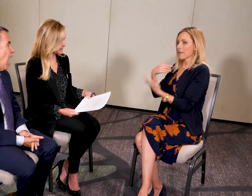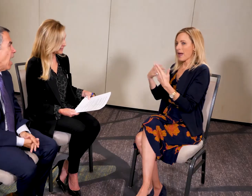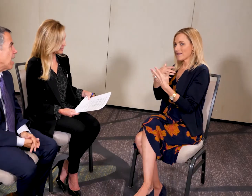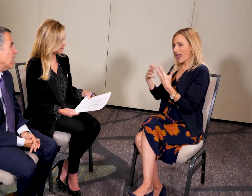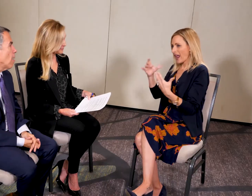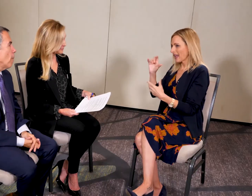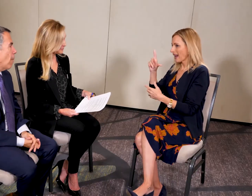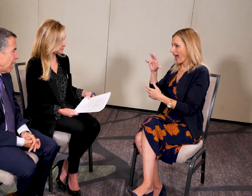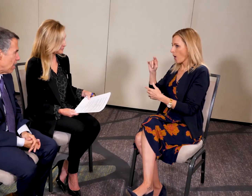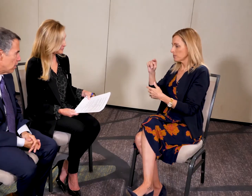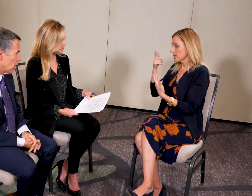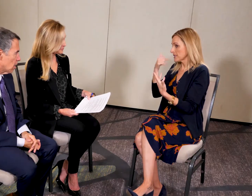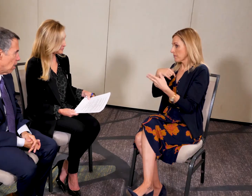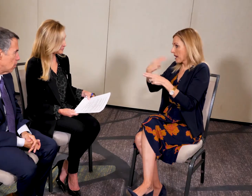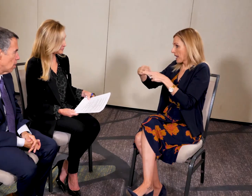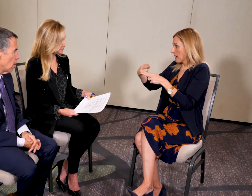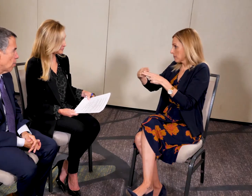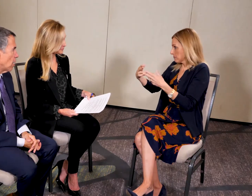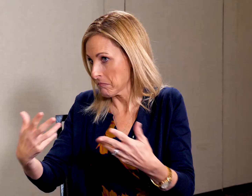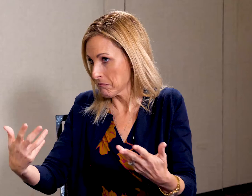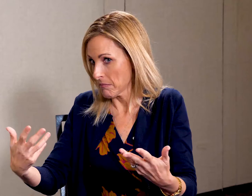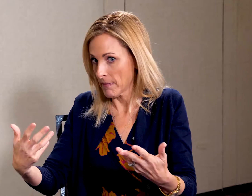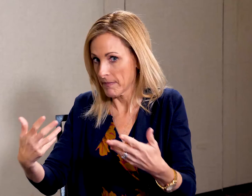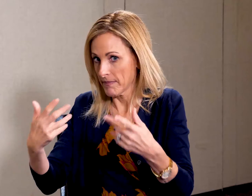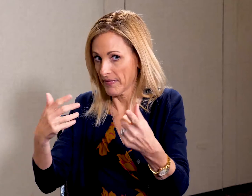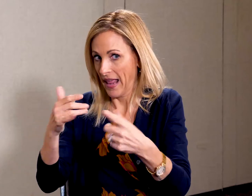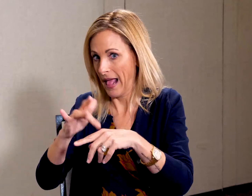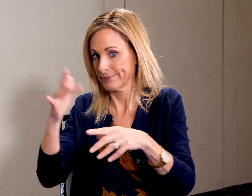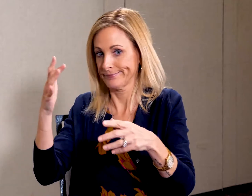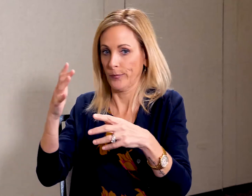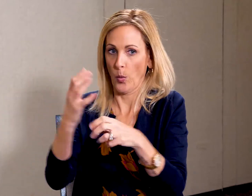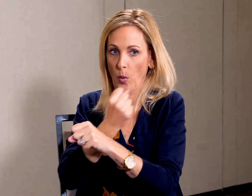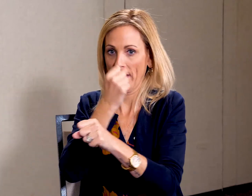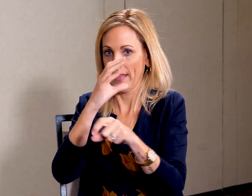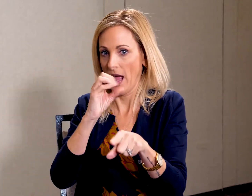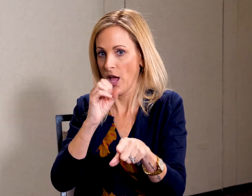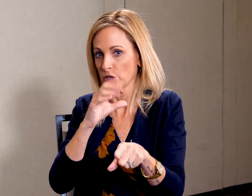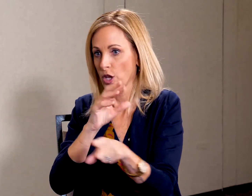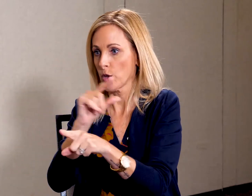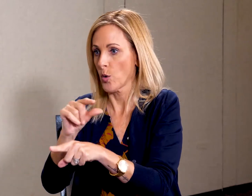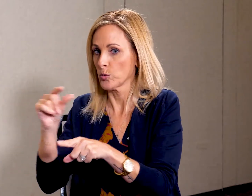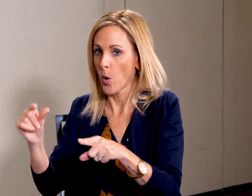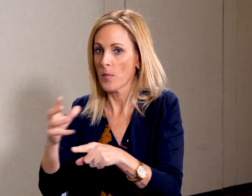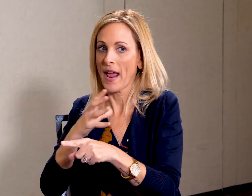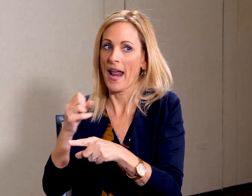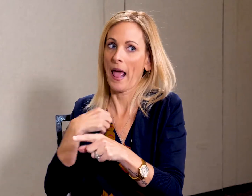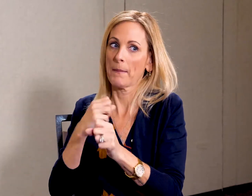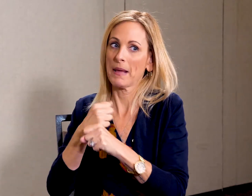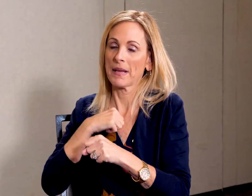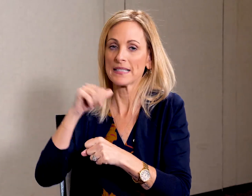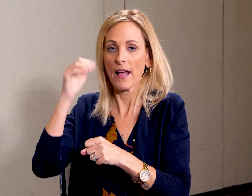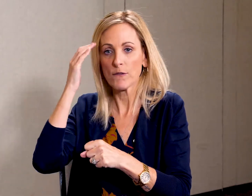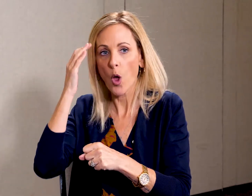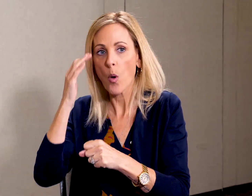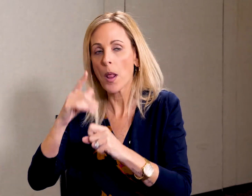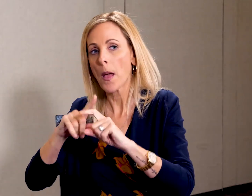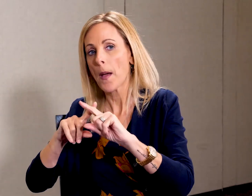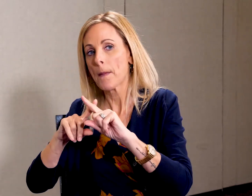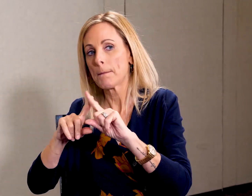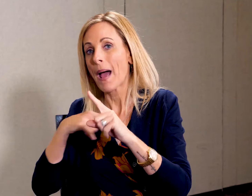I might have a lot of clout because of the name that I carry with me, the Oscar winner Marlee Matlin, Golden Globe winner Marlee Matlin, making